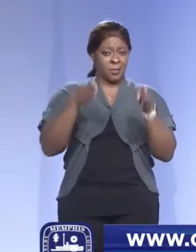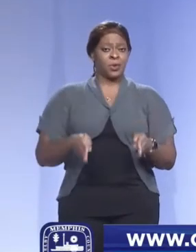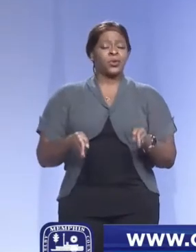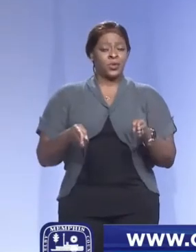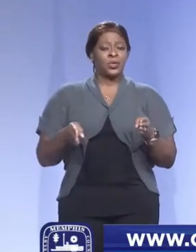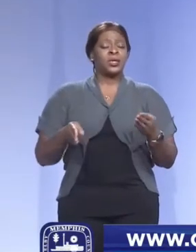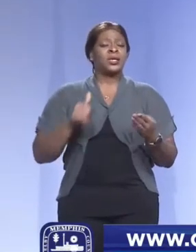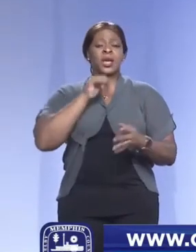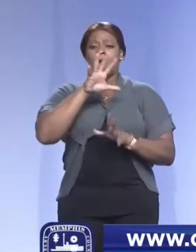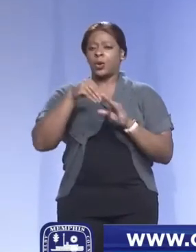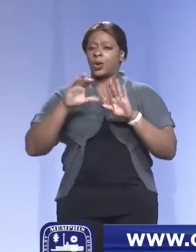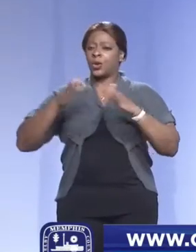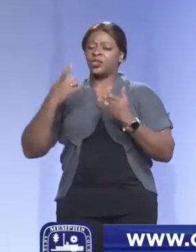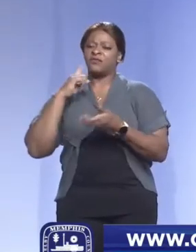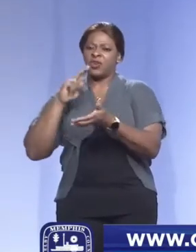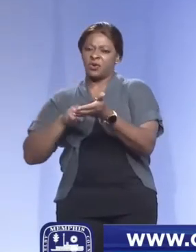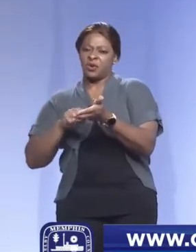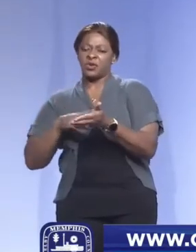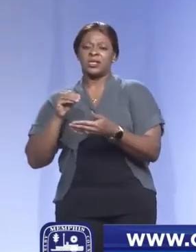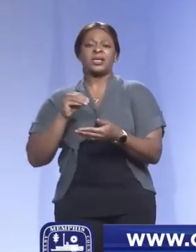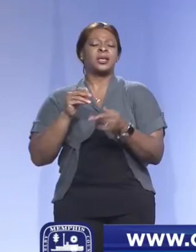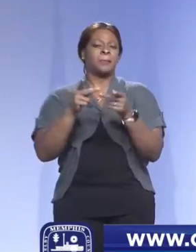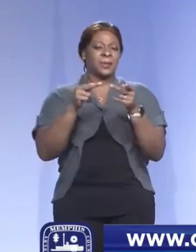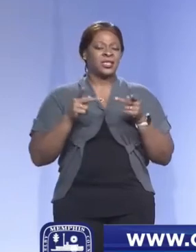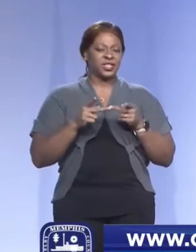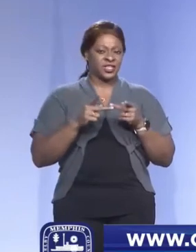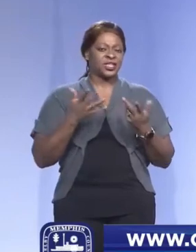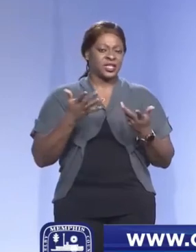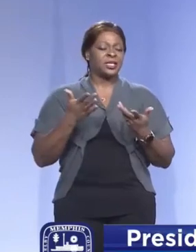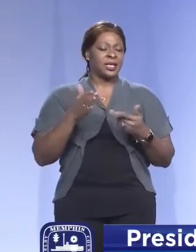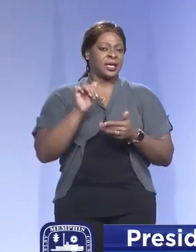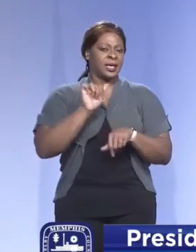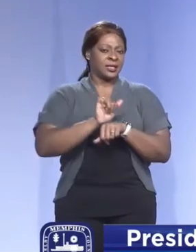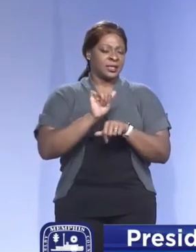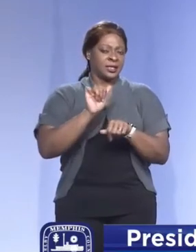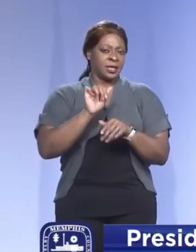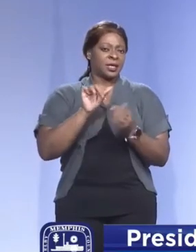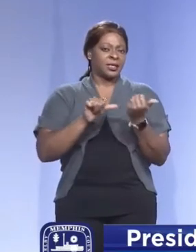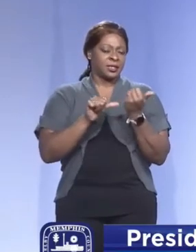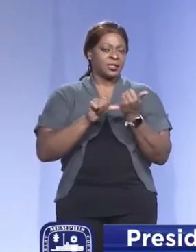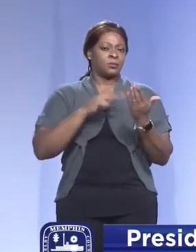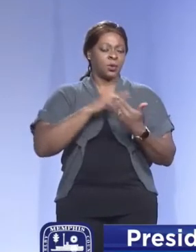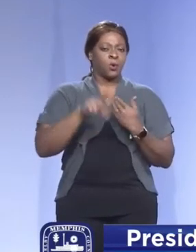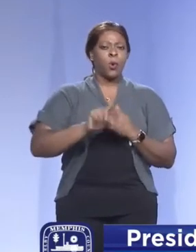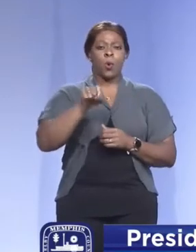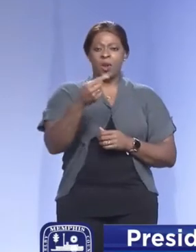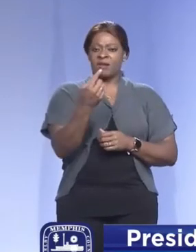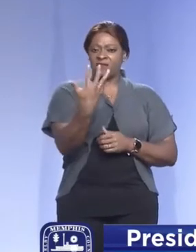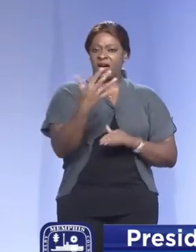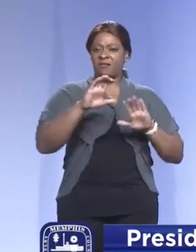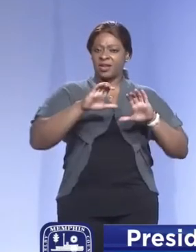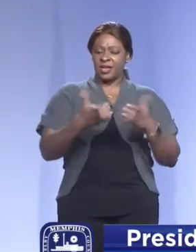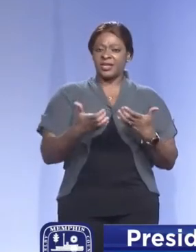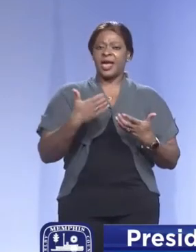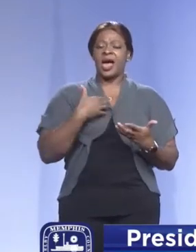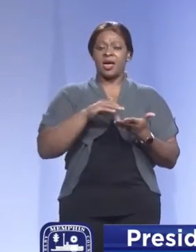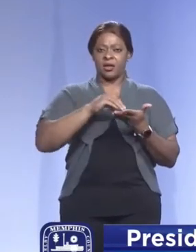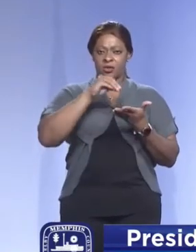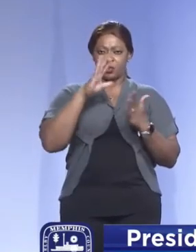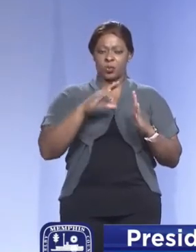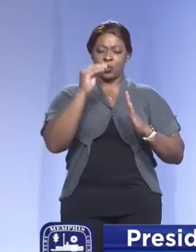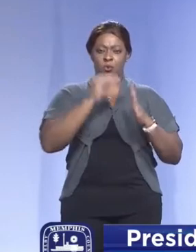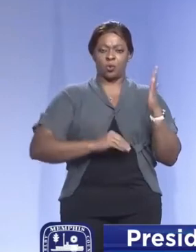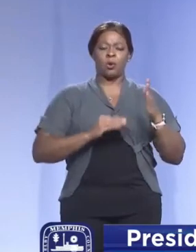our courses for our nursing and physician assistant programs, only 5 classes will have a student enrollment of